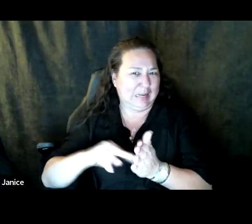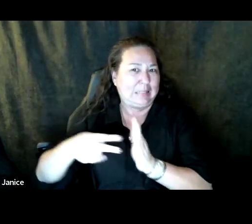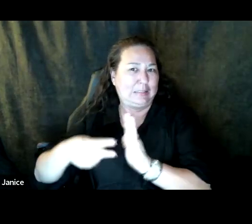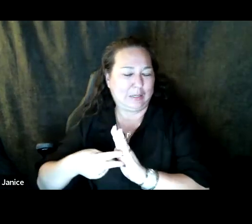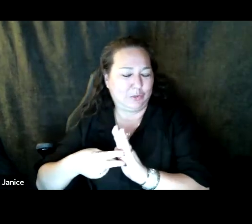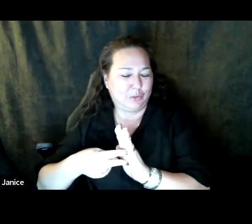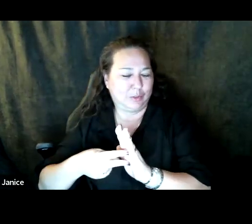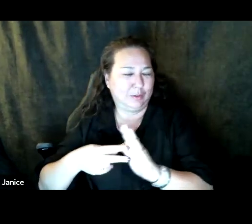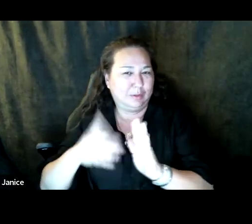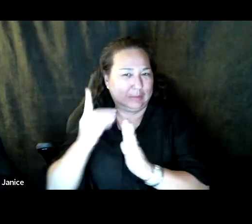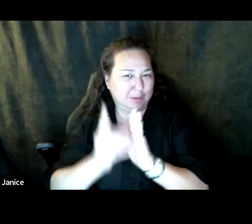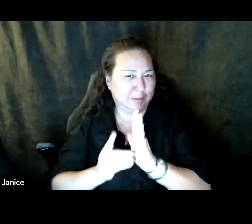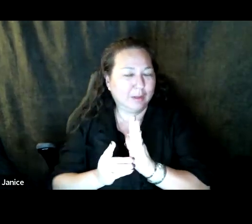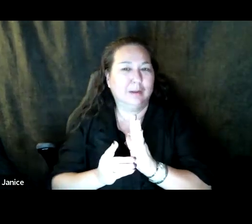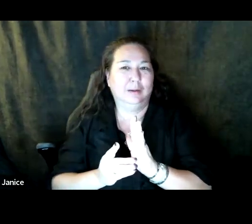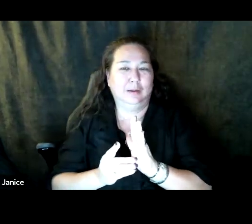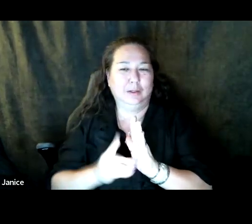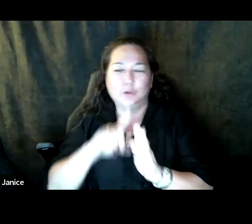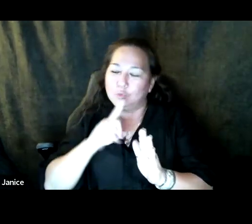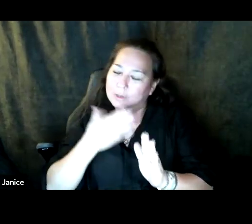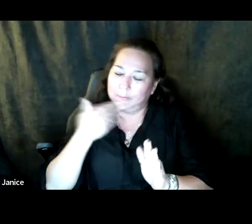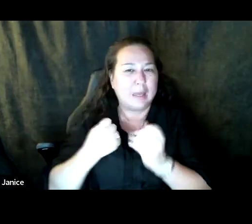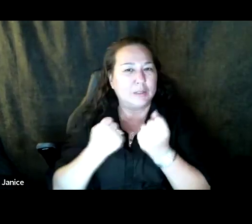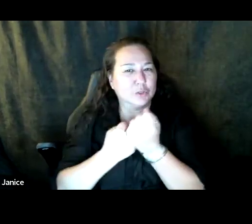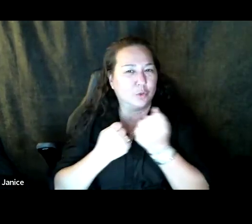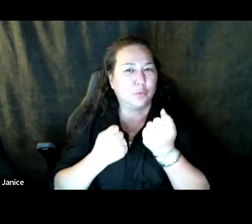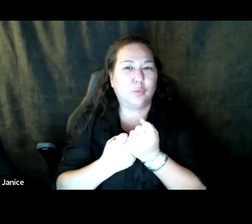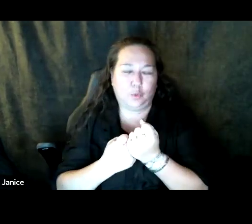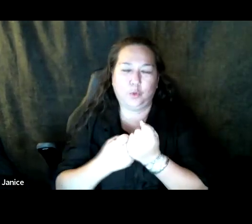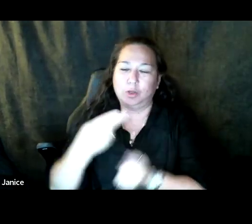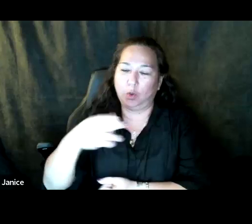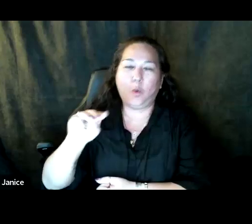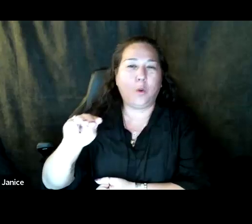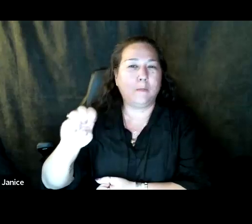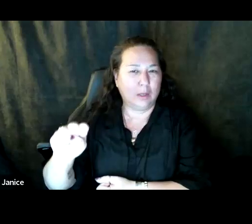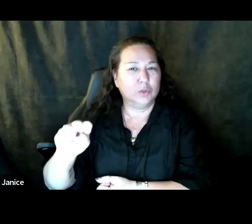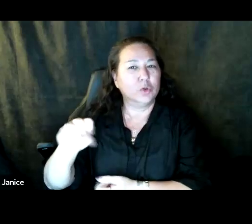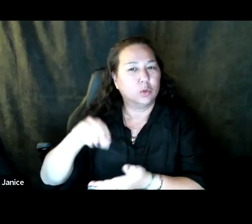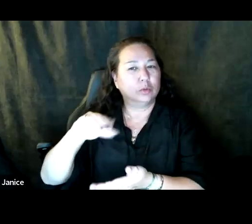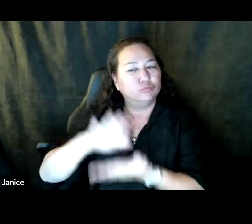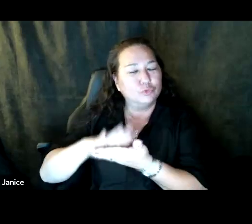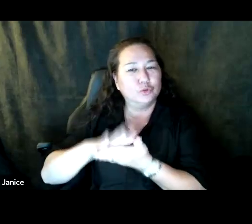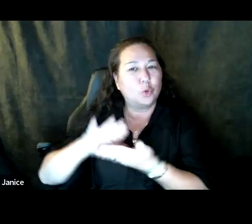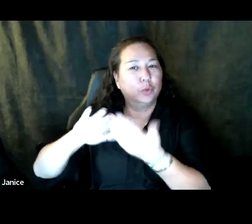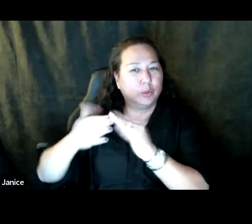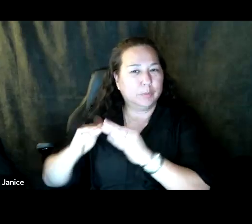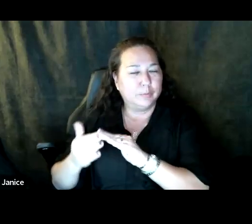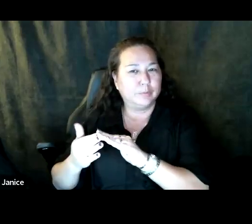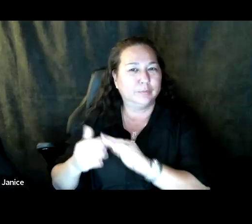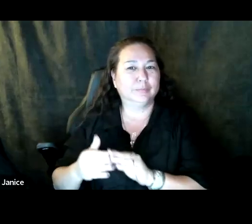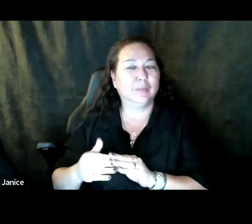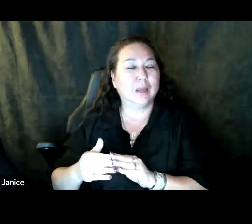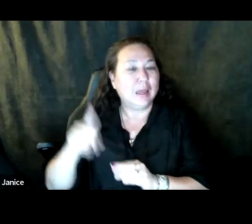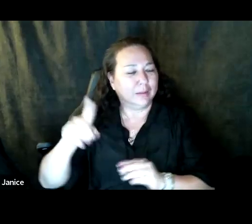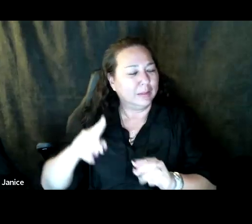space principles to best support the Horace Mann School community. The HMS team provided a warm welcome to